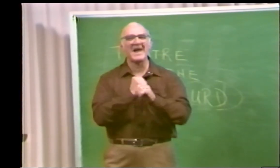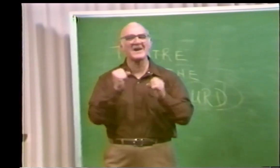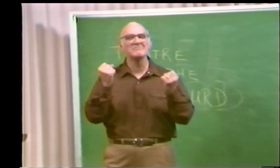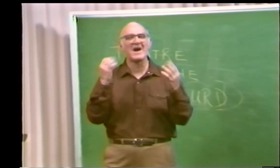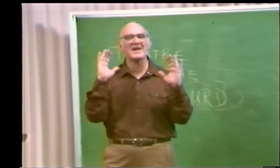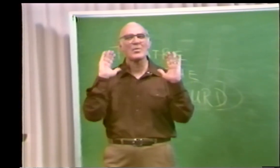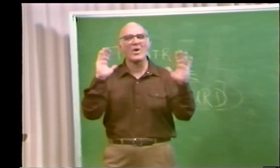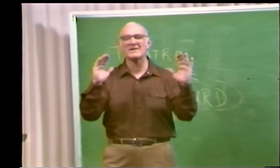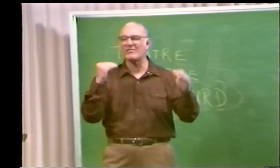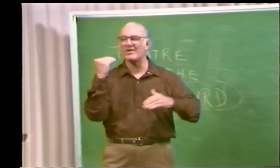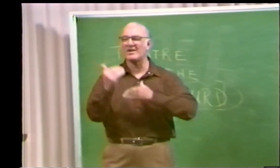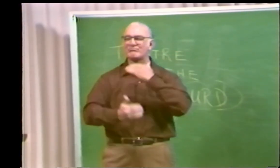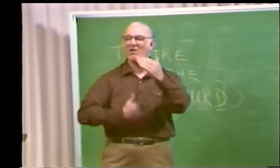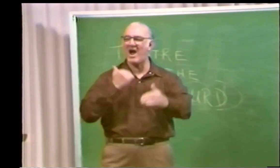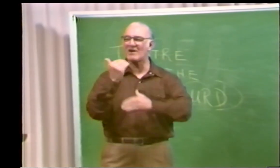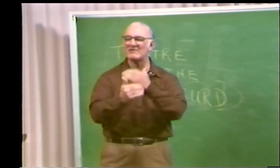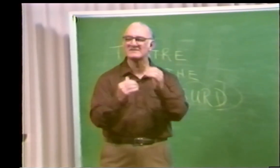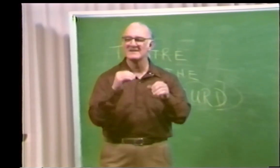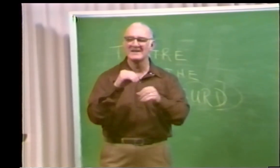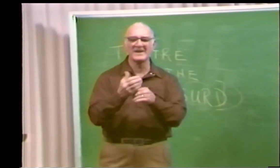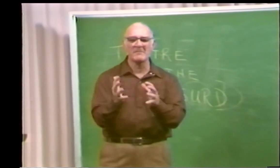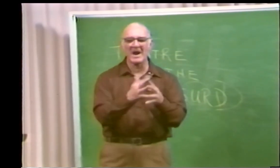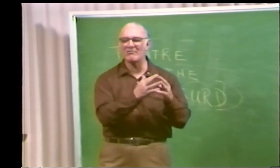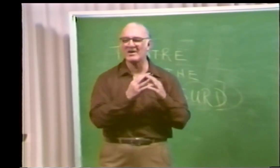made many wonderful progress in America.